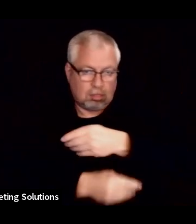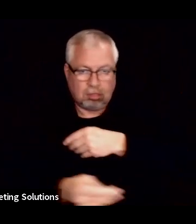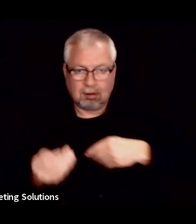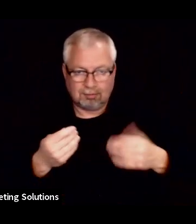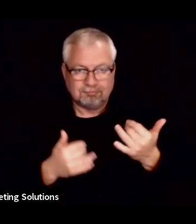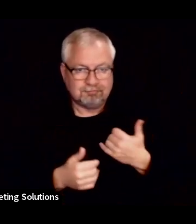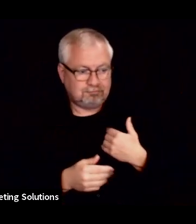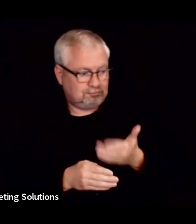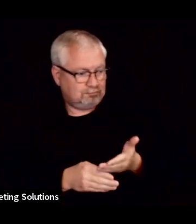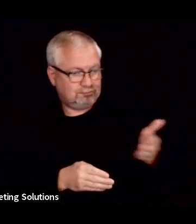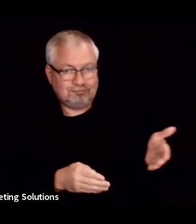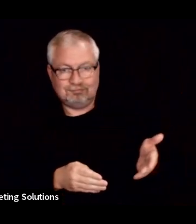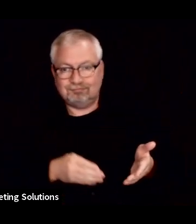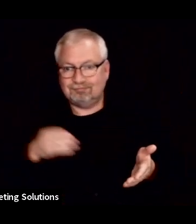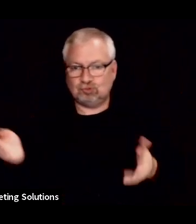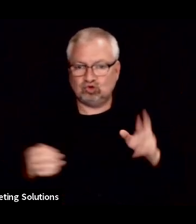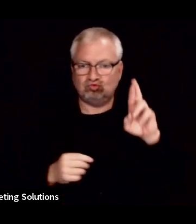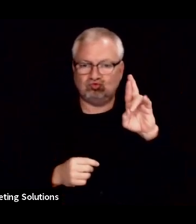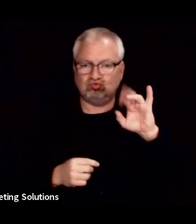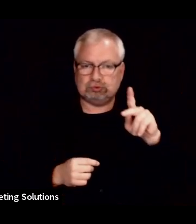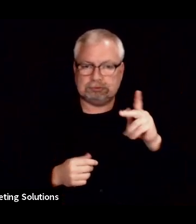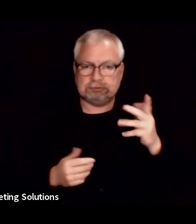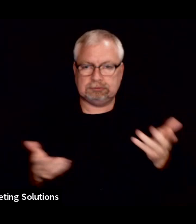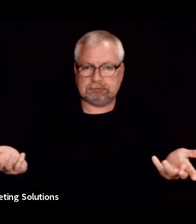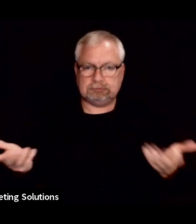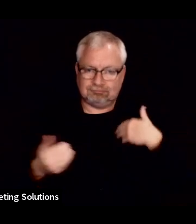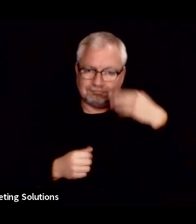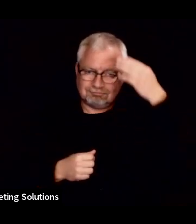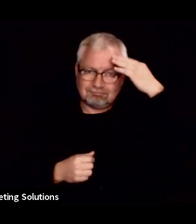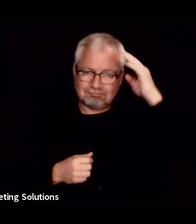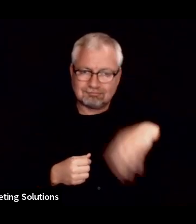spread, when we know there is asymptomatic transmission.